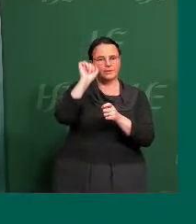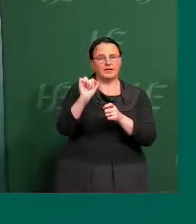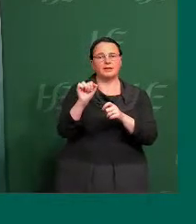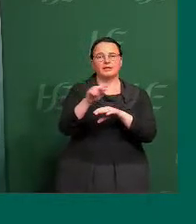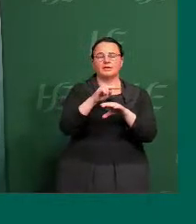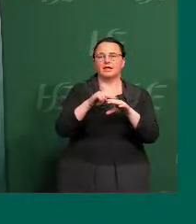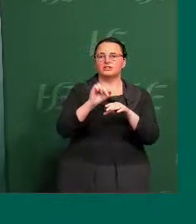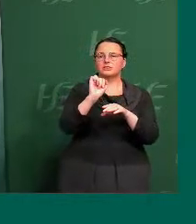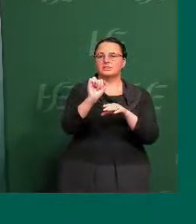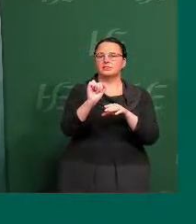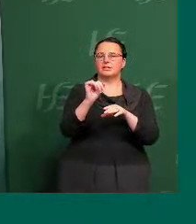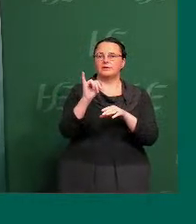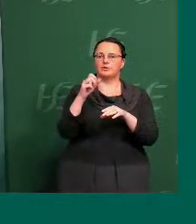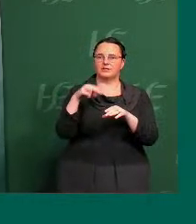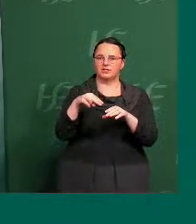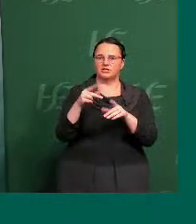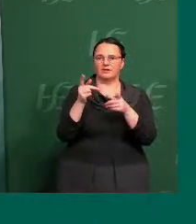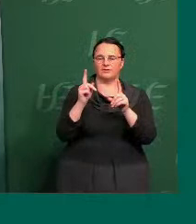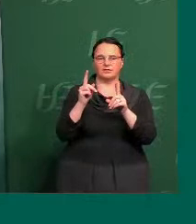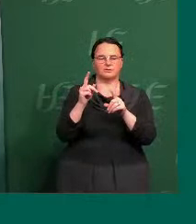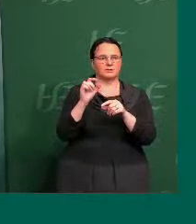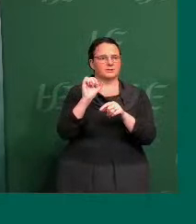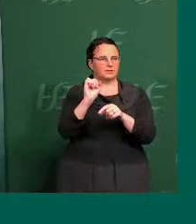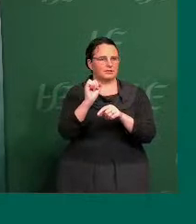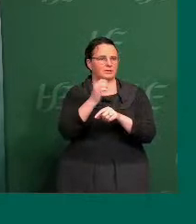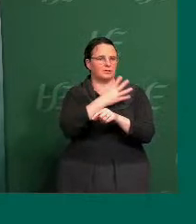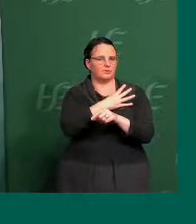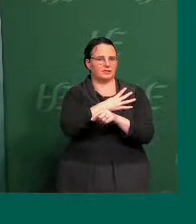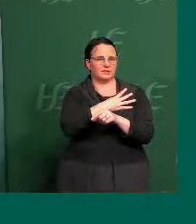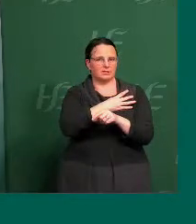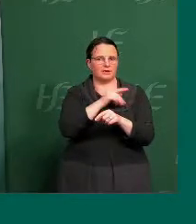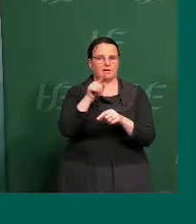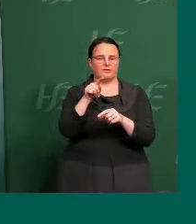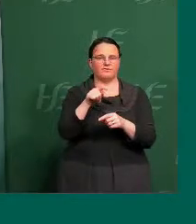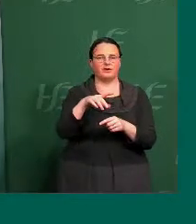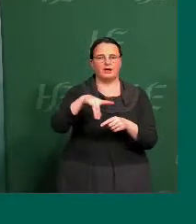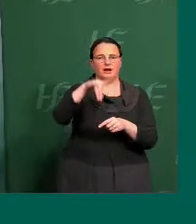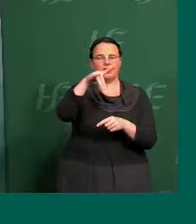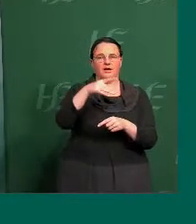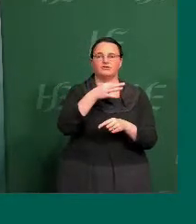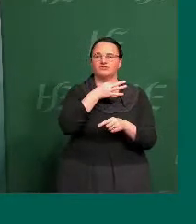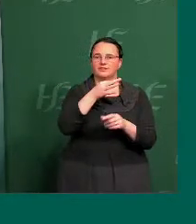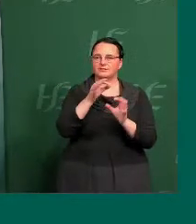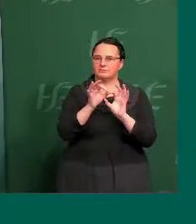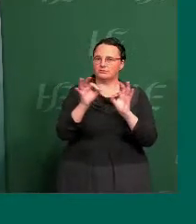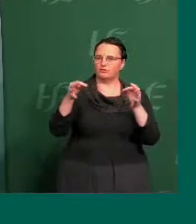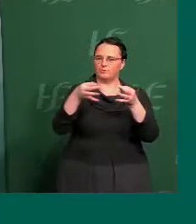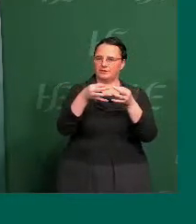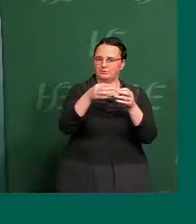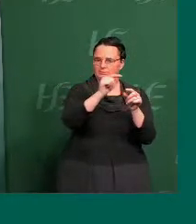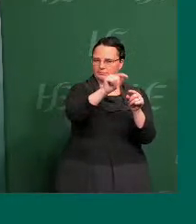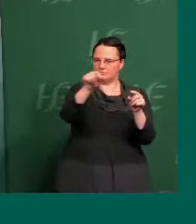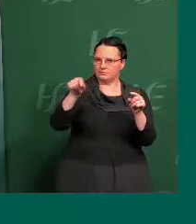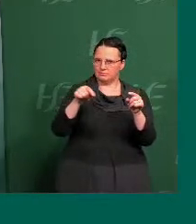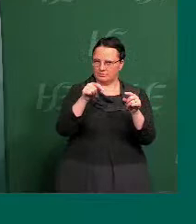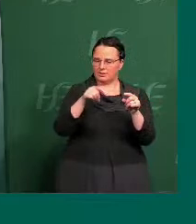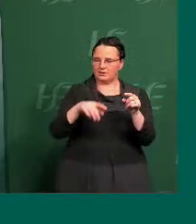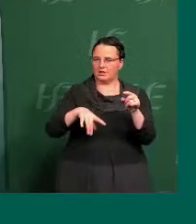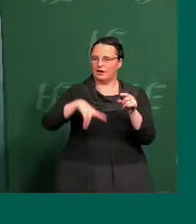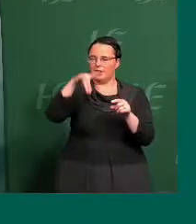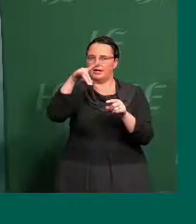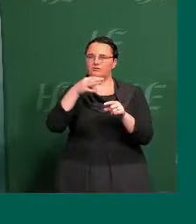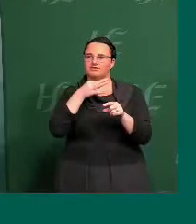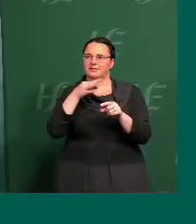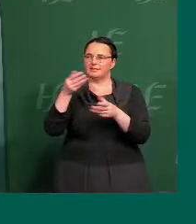Immunisation Advisory Committee set out 3 high-risk priority groups of the children aged 5 to 11. And we will be starting with the higher risk as it